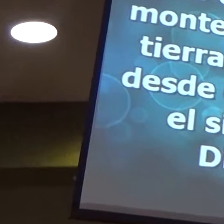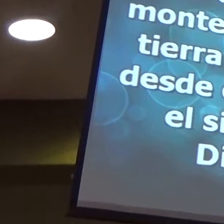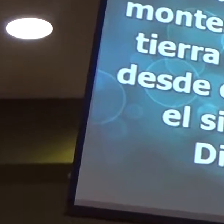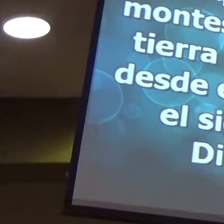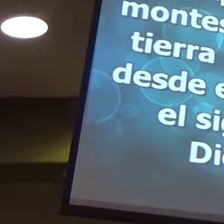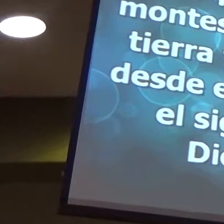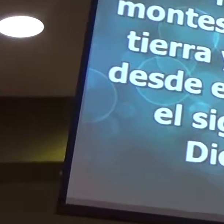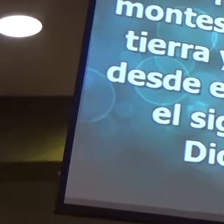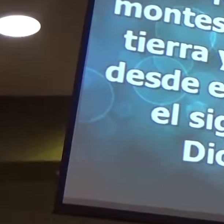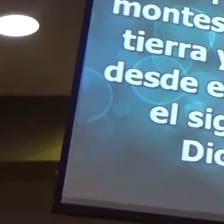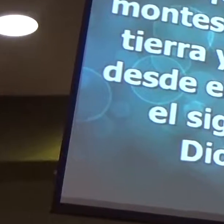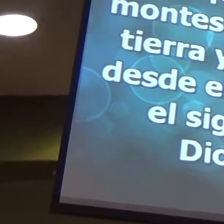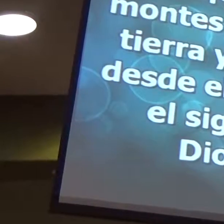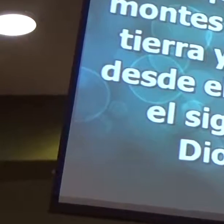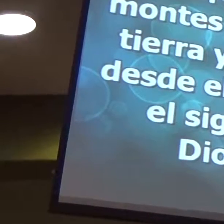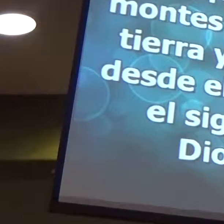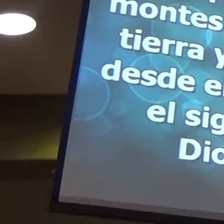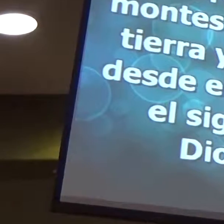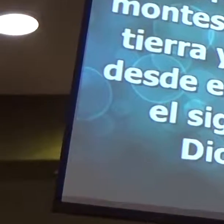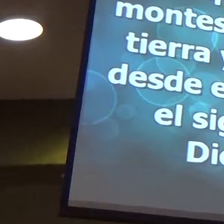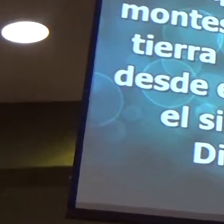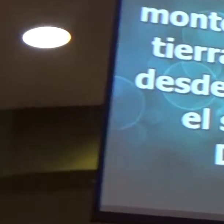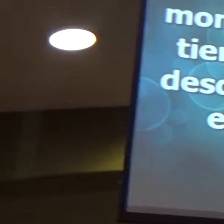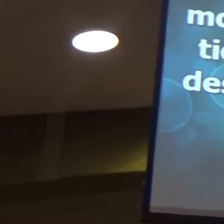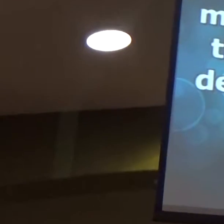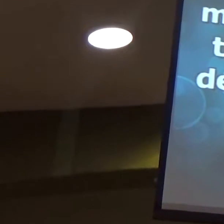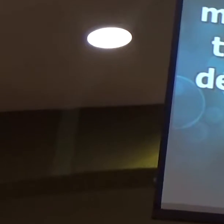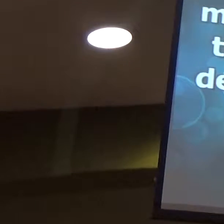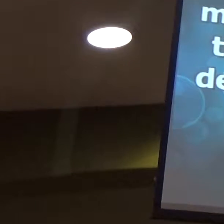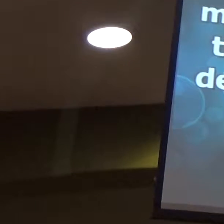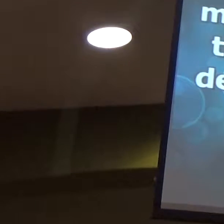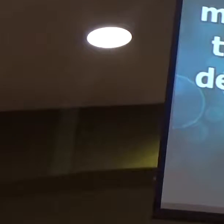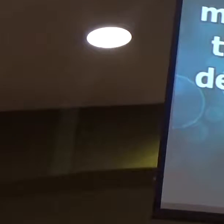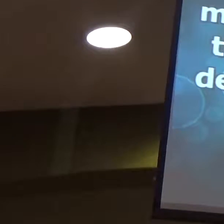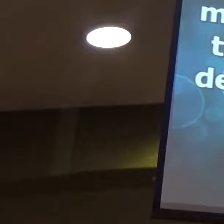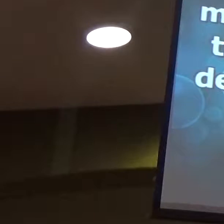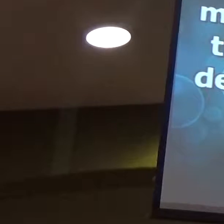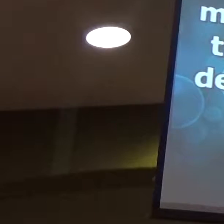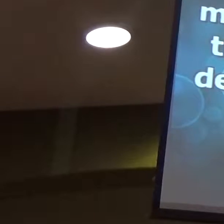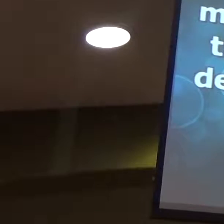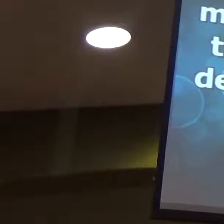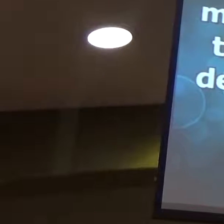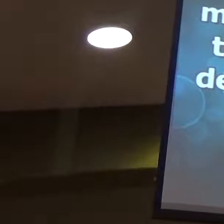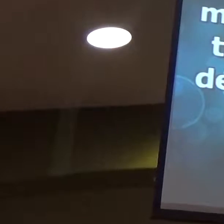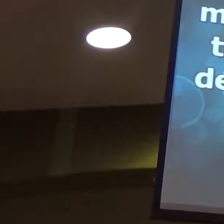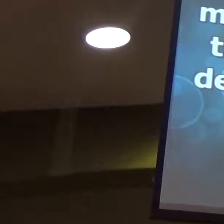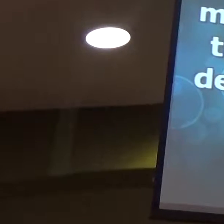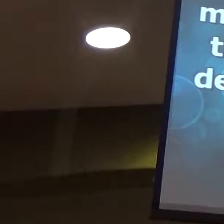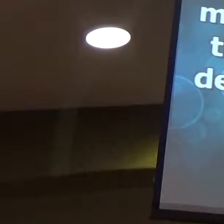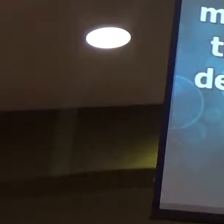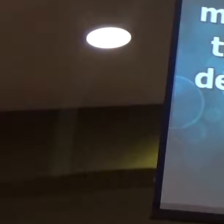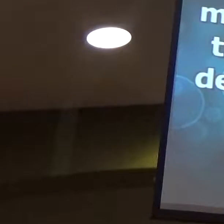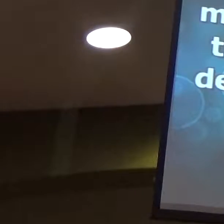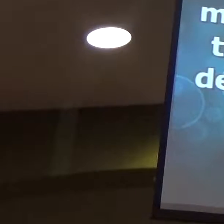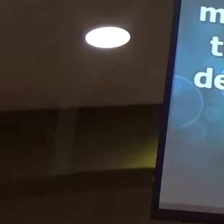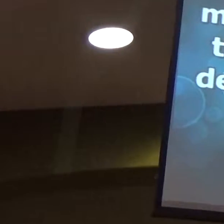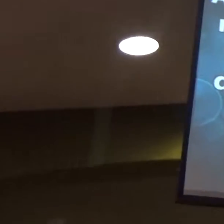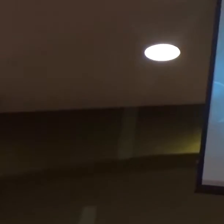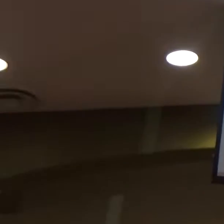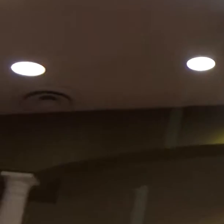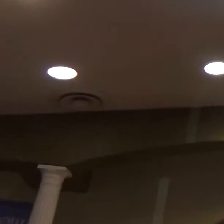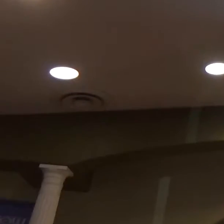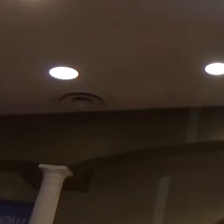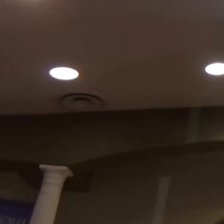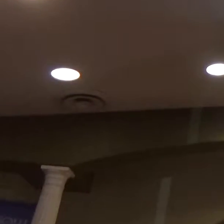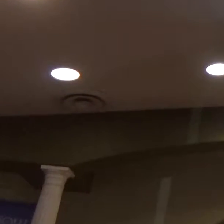forth, or thou hast formed the earth and the world, even from everlasting to everlasting, thou art God. Me